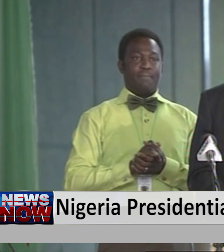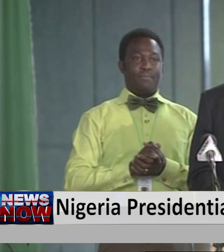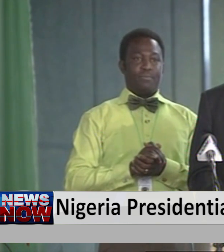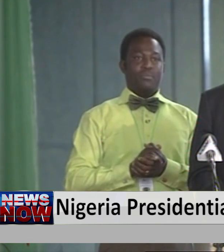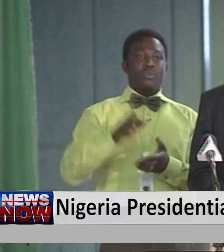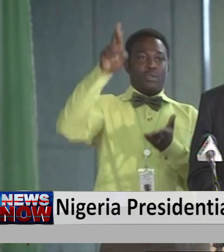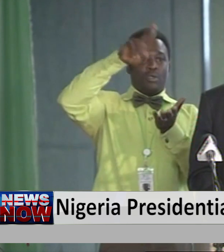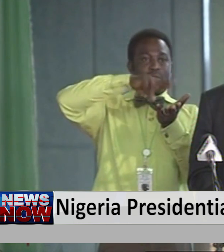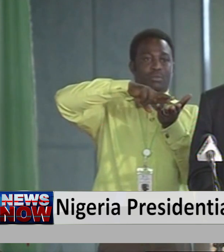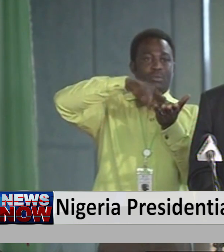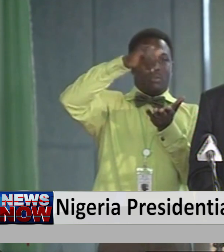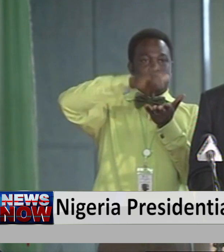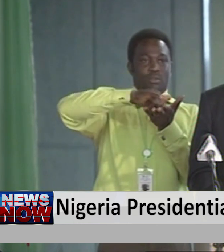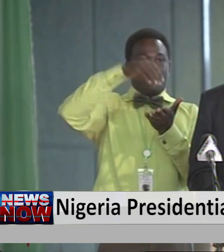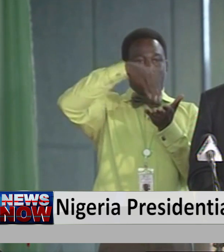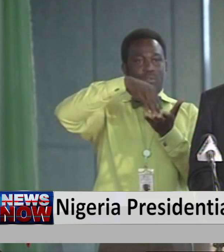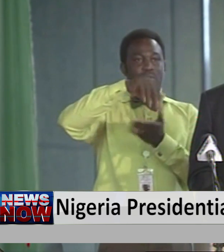I'll repeat that.